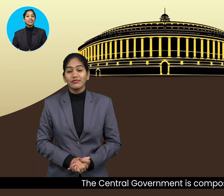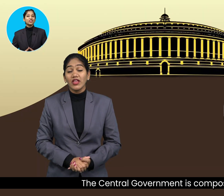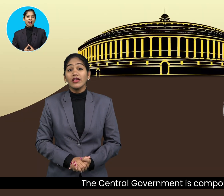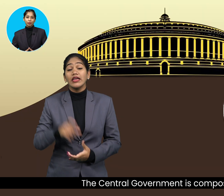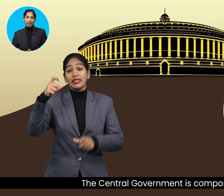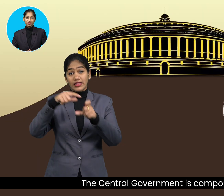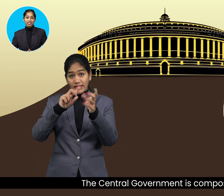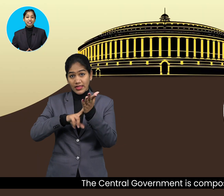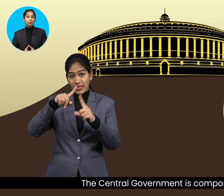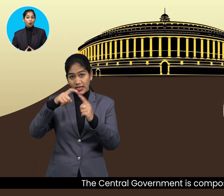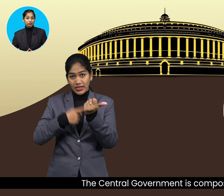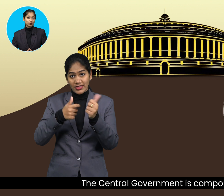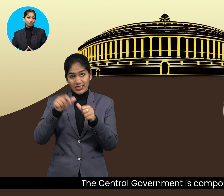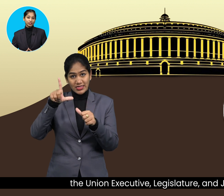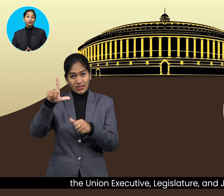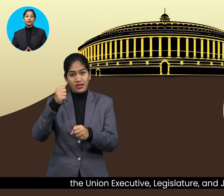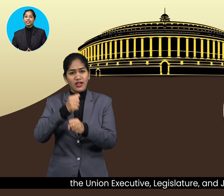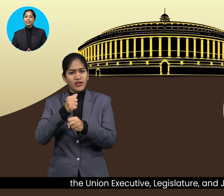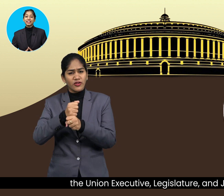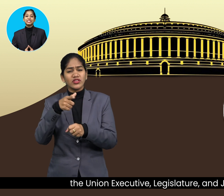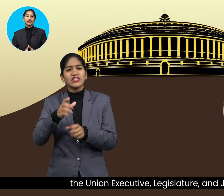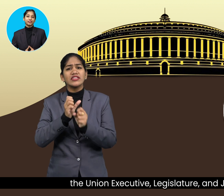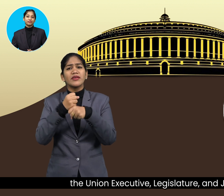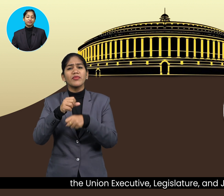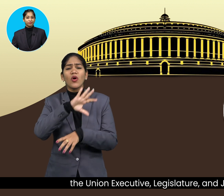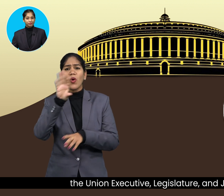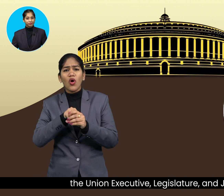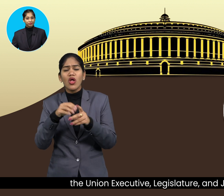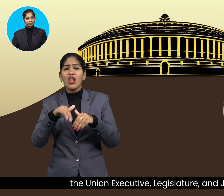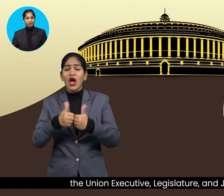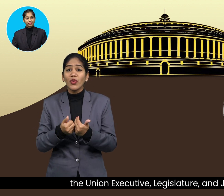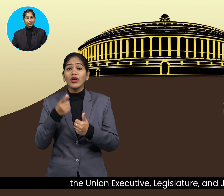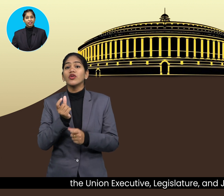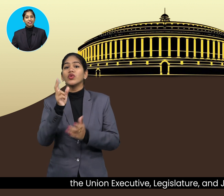The central government is composed of the Union Executive,